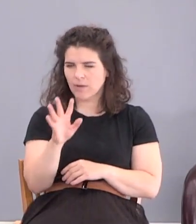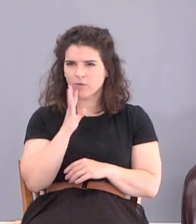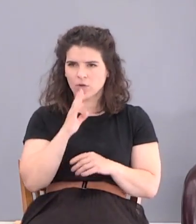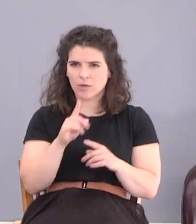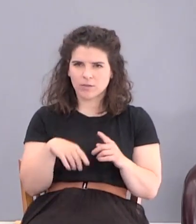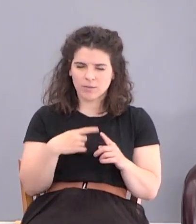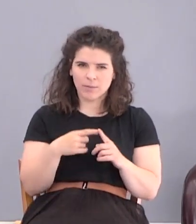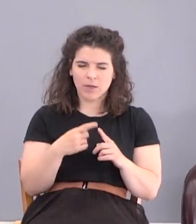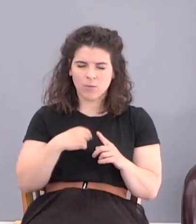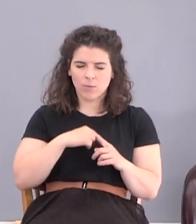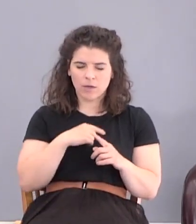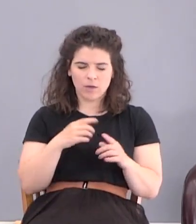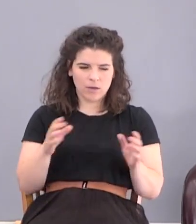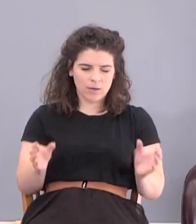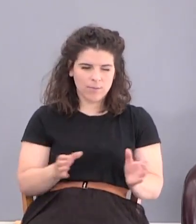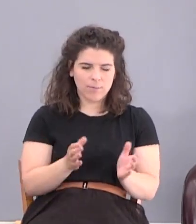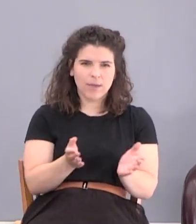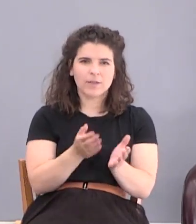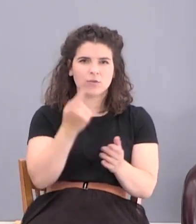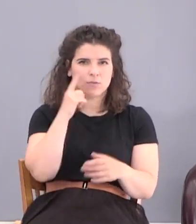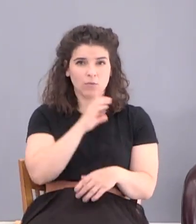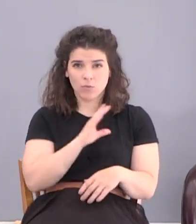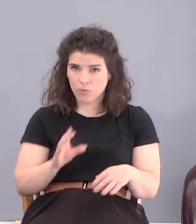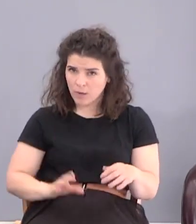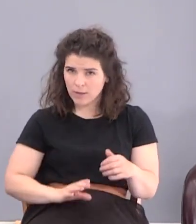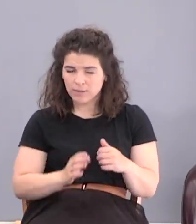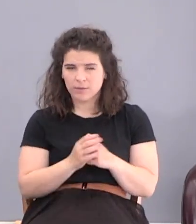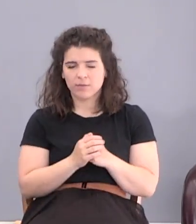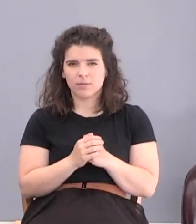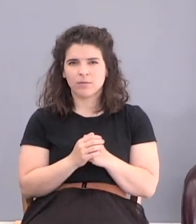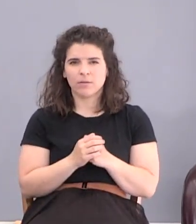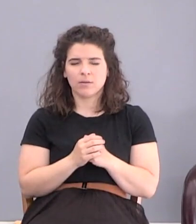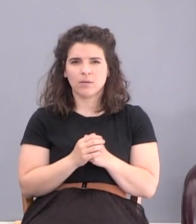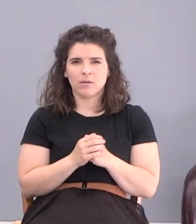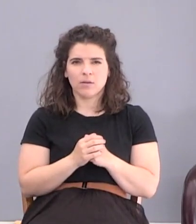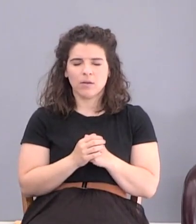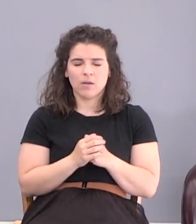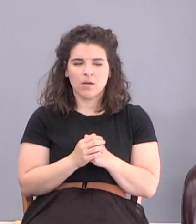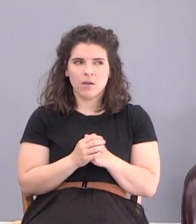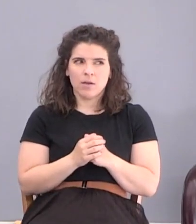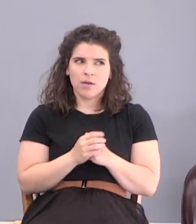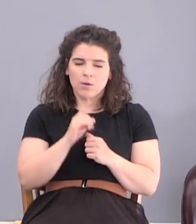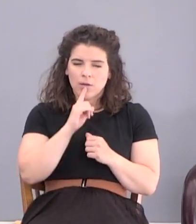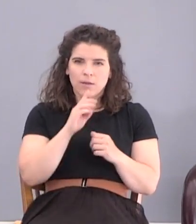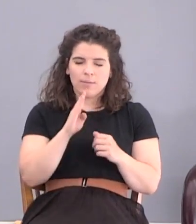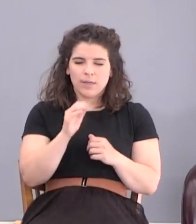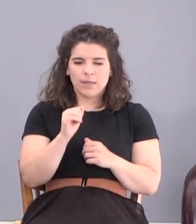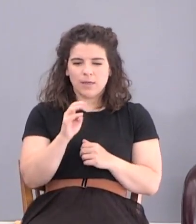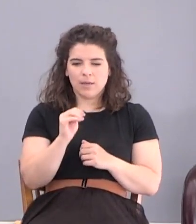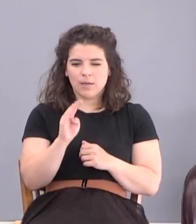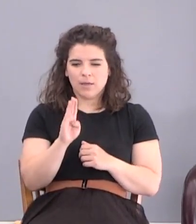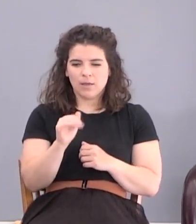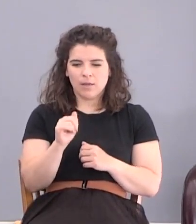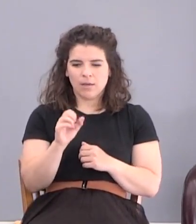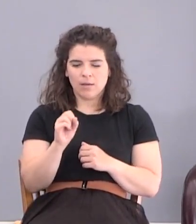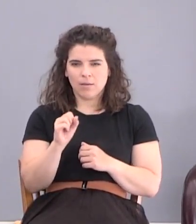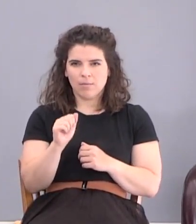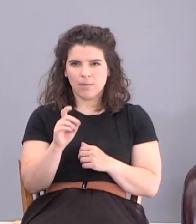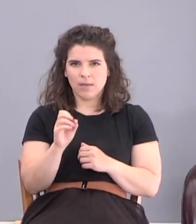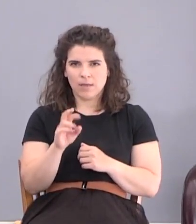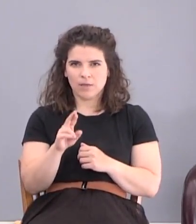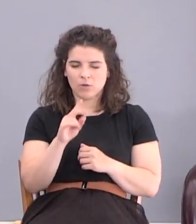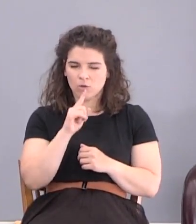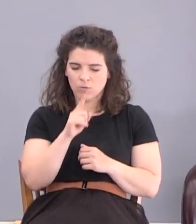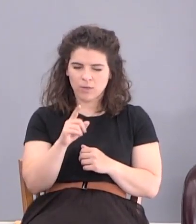about we're ambassadors for Christ. And, you know, to be an ambassador is the idea, you're a foreign diplomat,